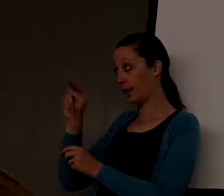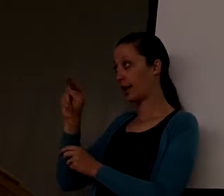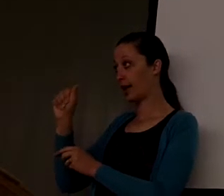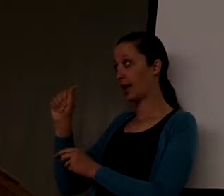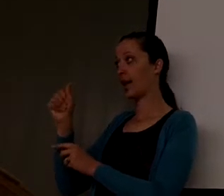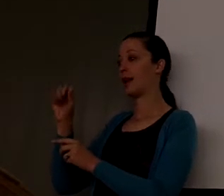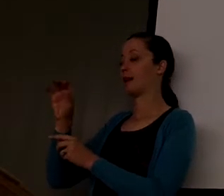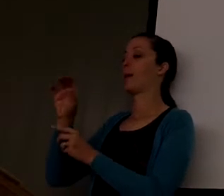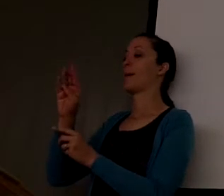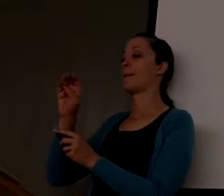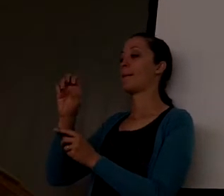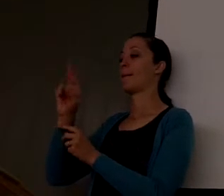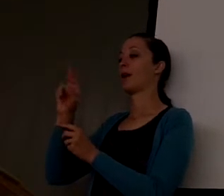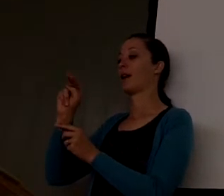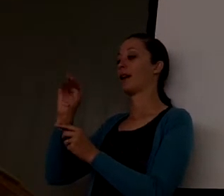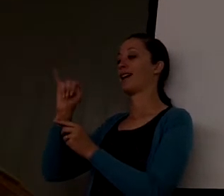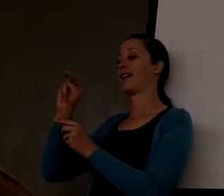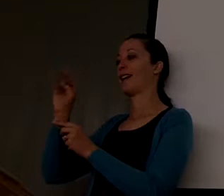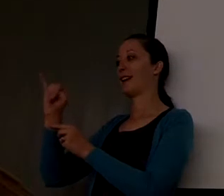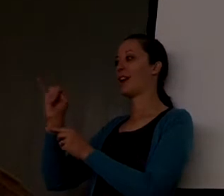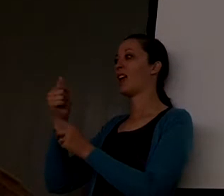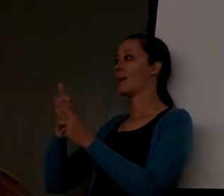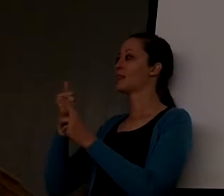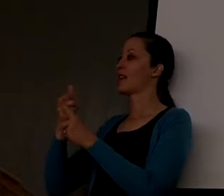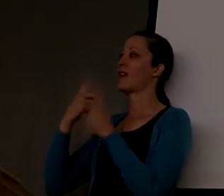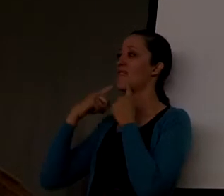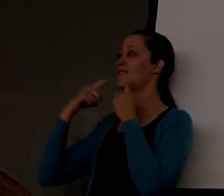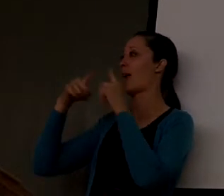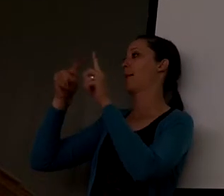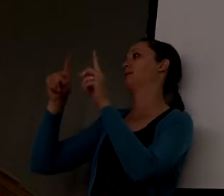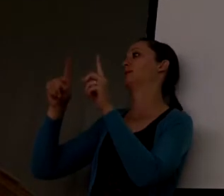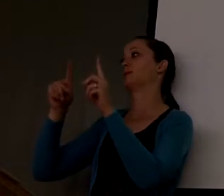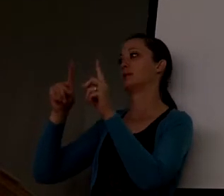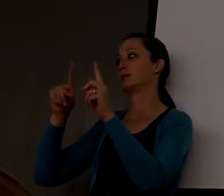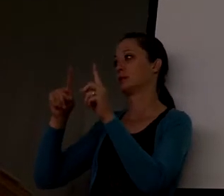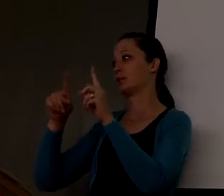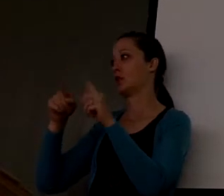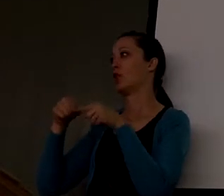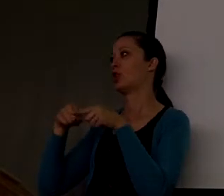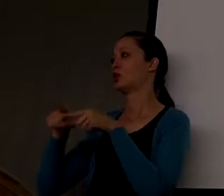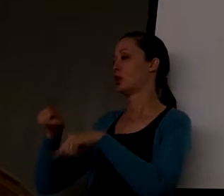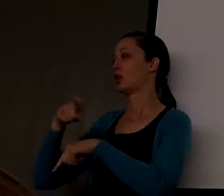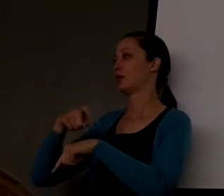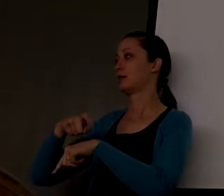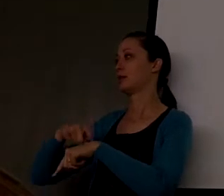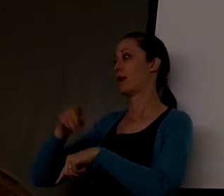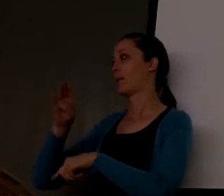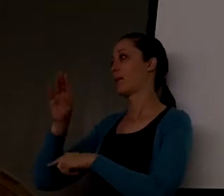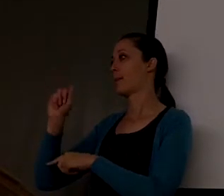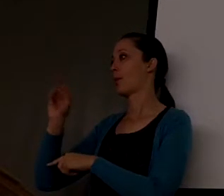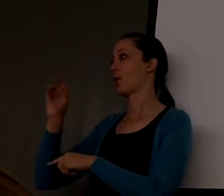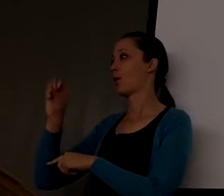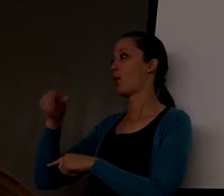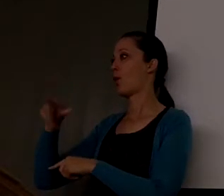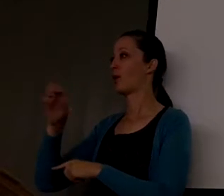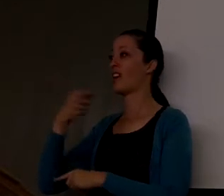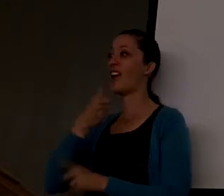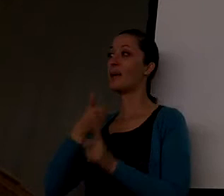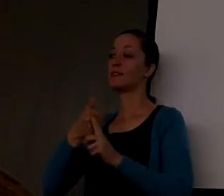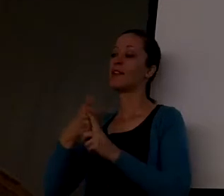period. He was their answer to Rembrandt, and he has fountains all over Rome.